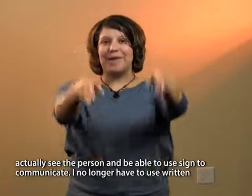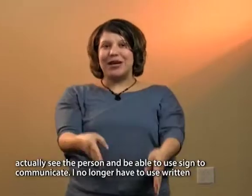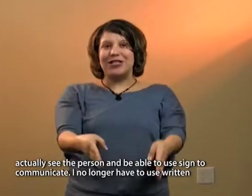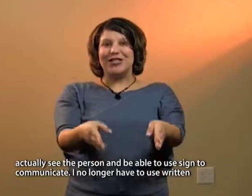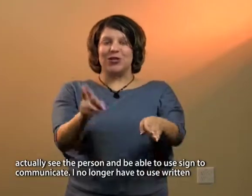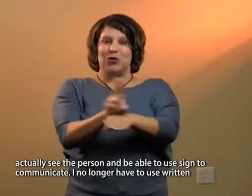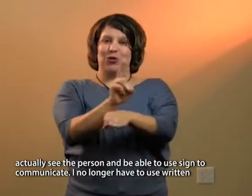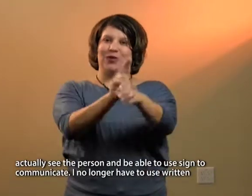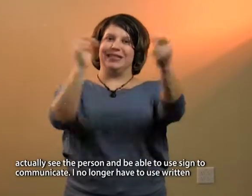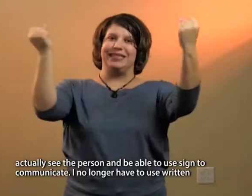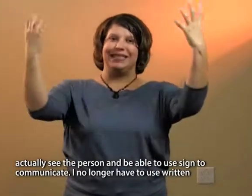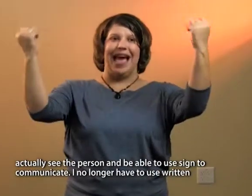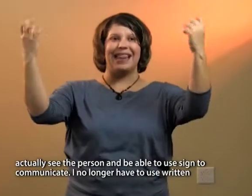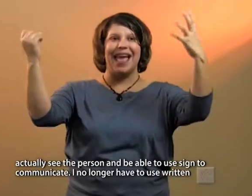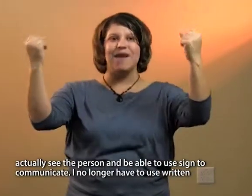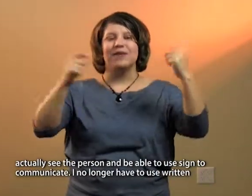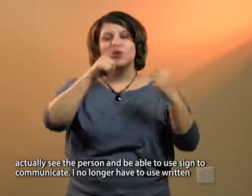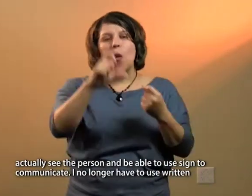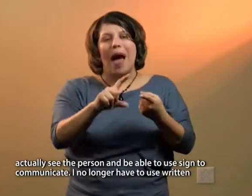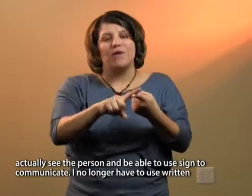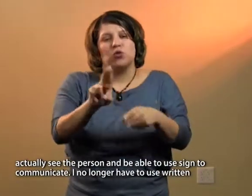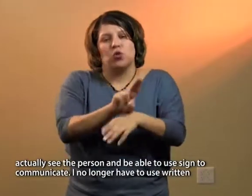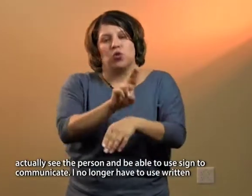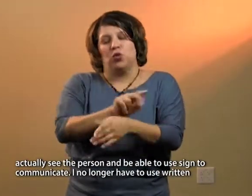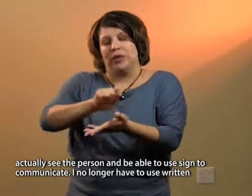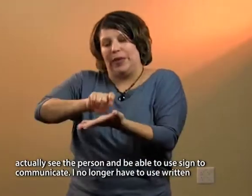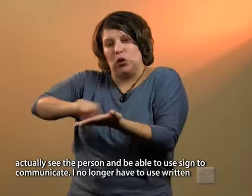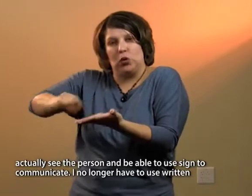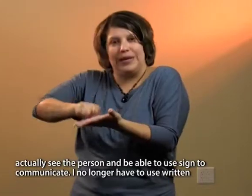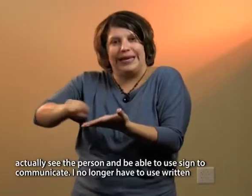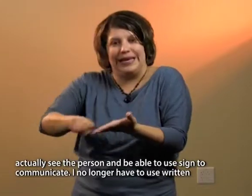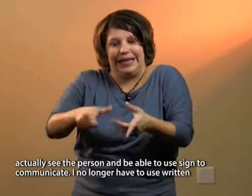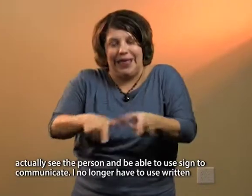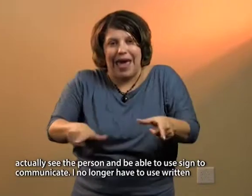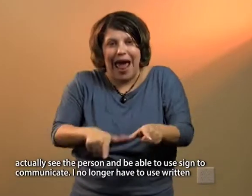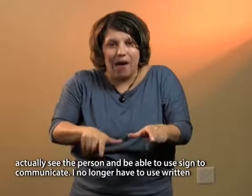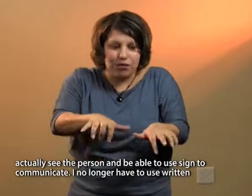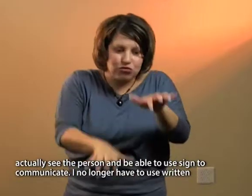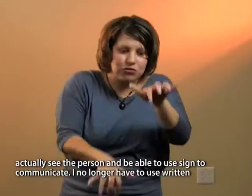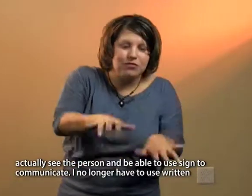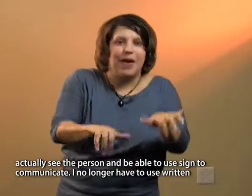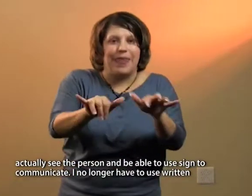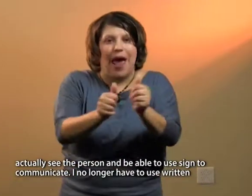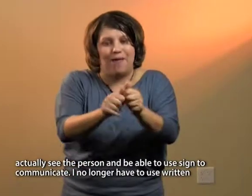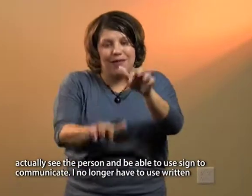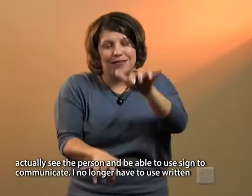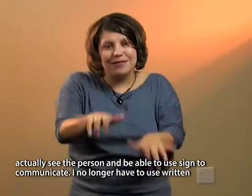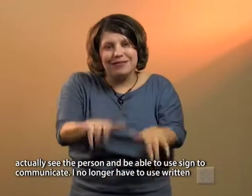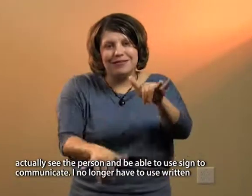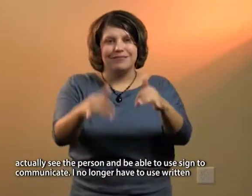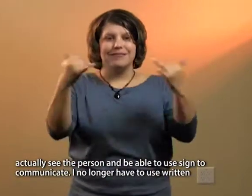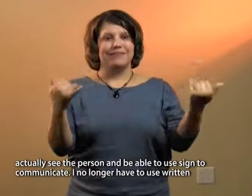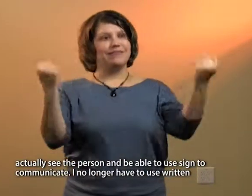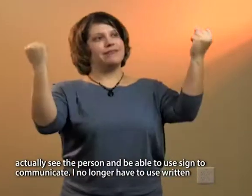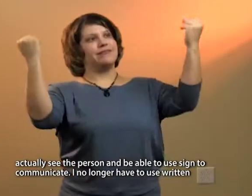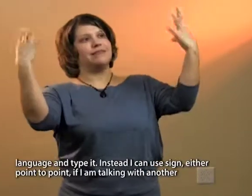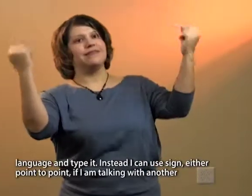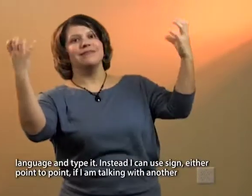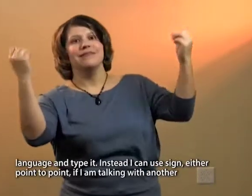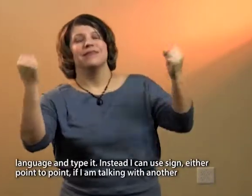actually see the person and be able to use sign to communicate so i don't have no longer have to use written language and